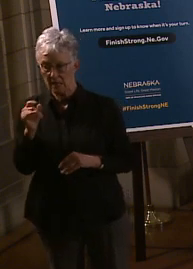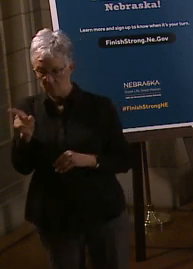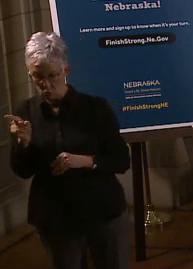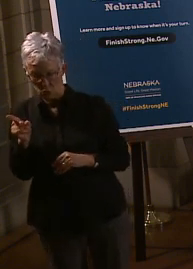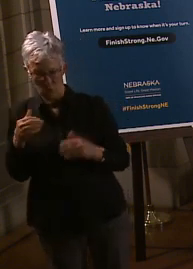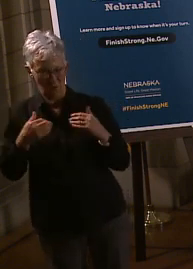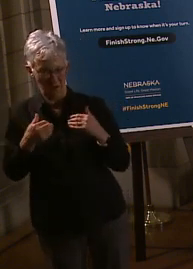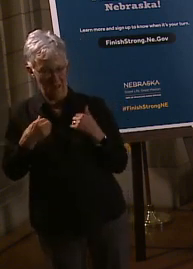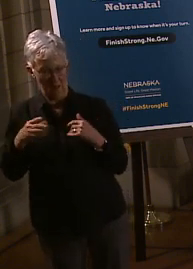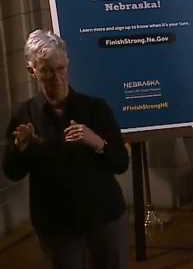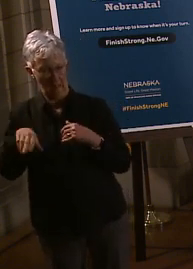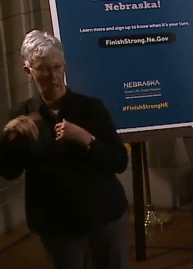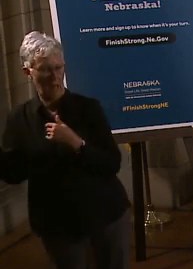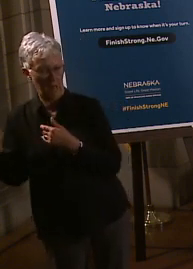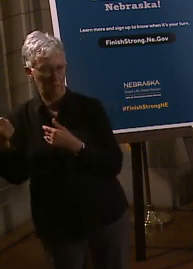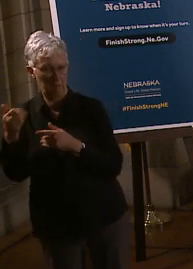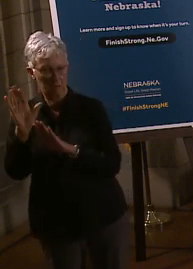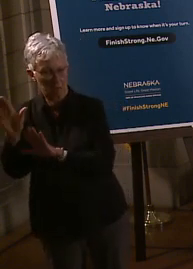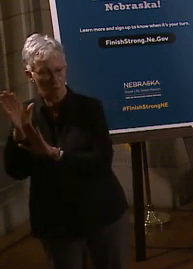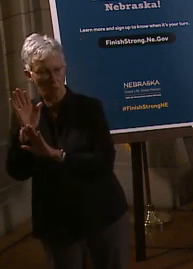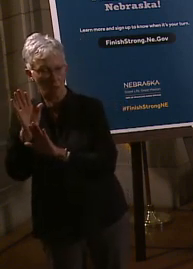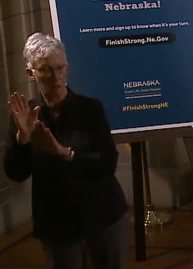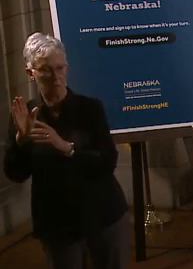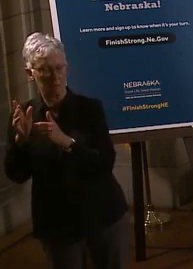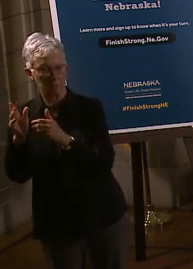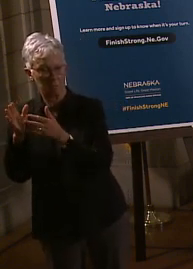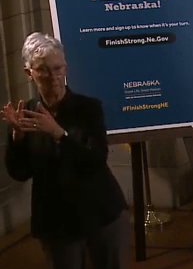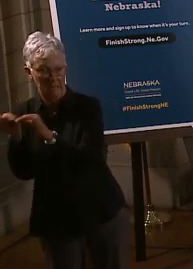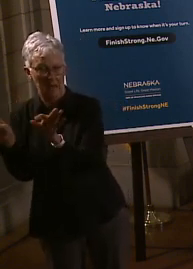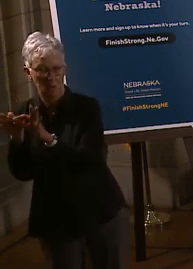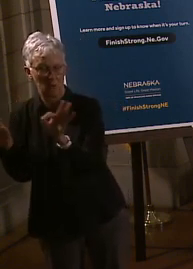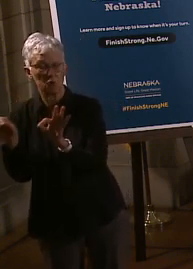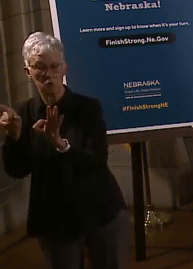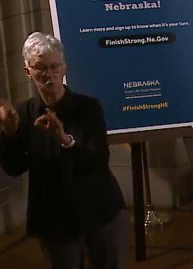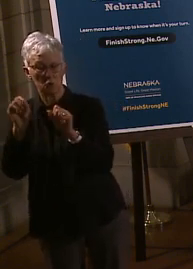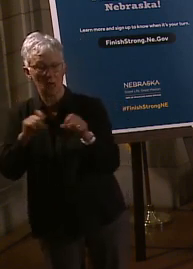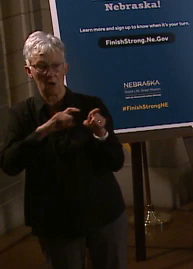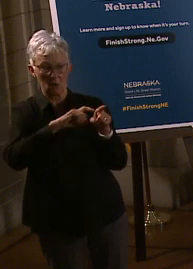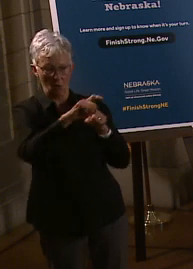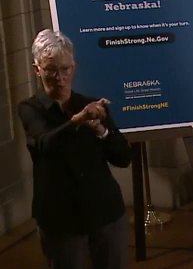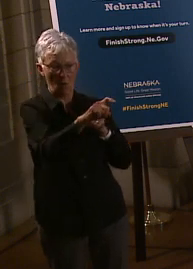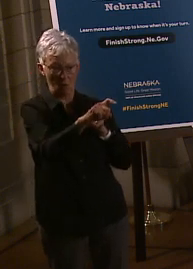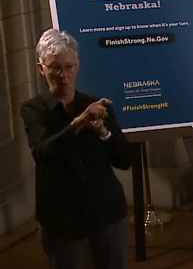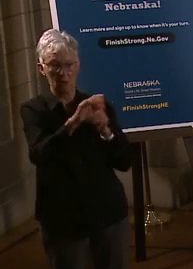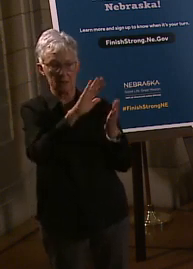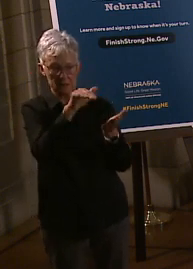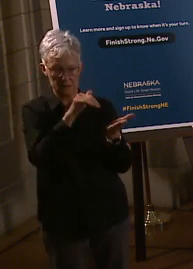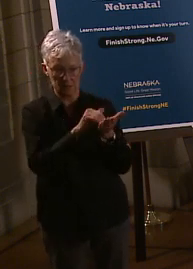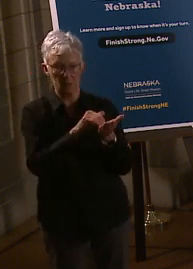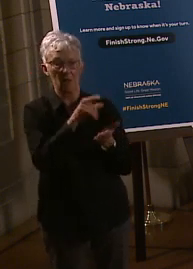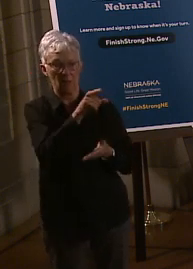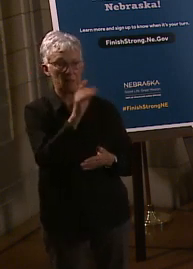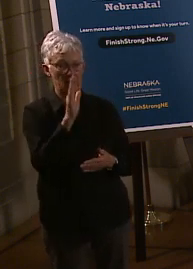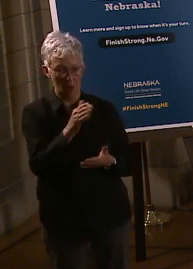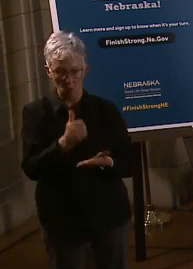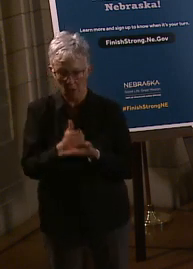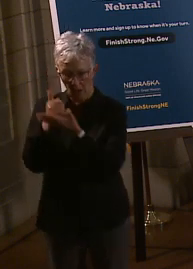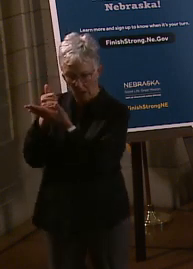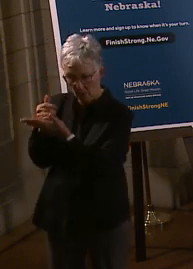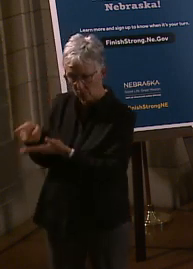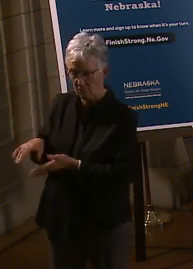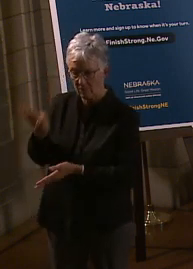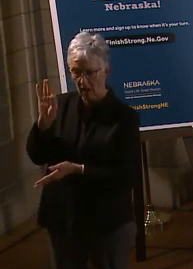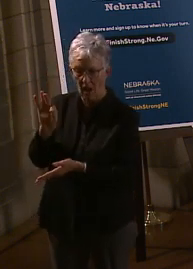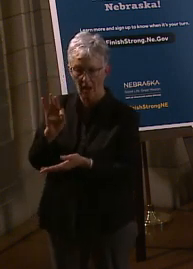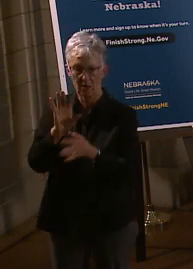I'll again be posting the call number that you can go to the call center site, and they can help you with additional languages as